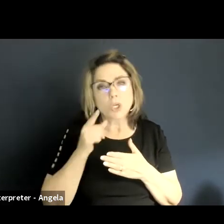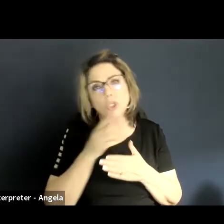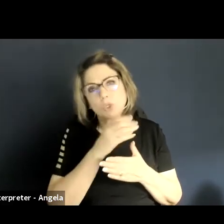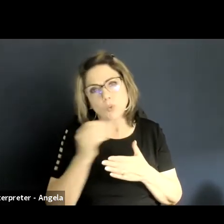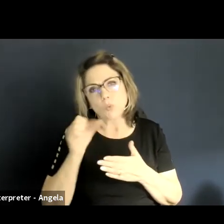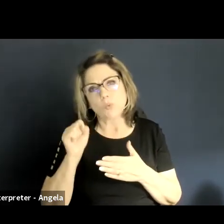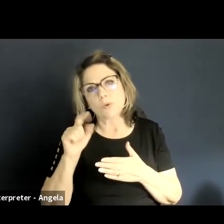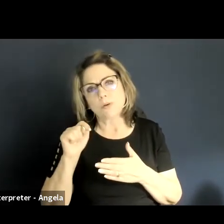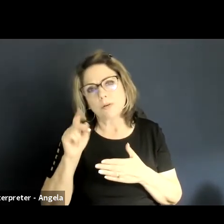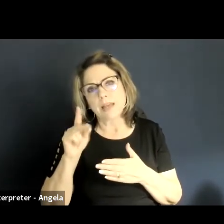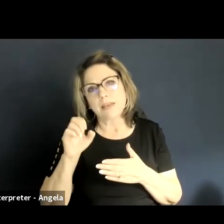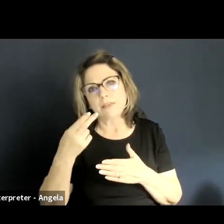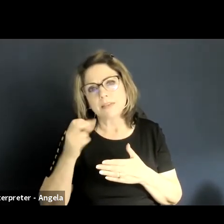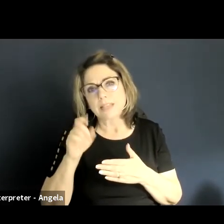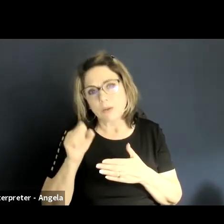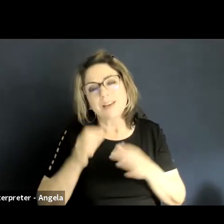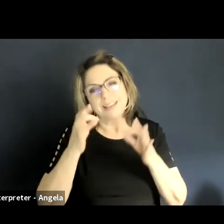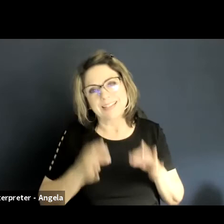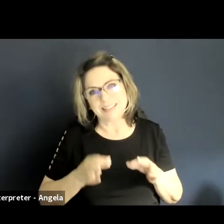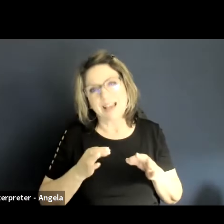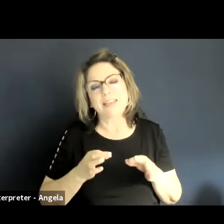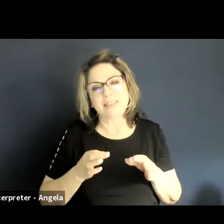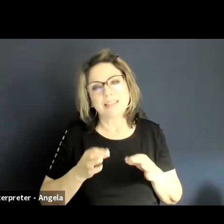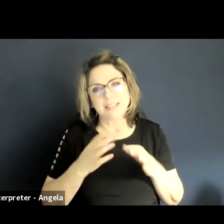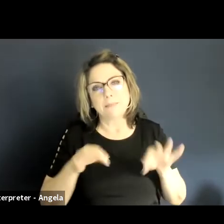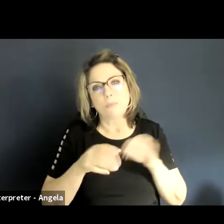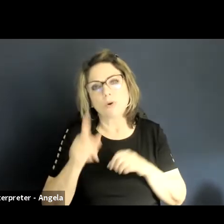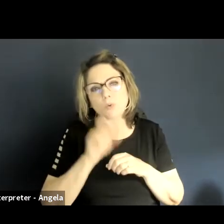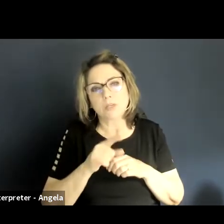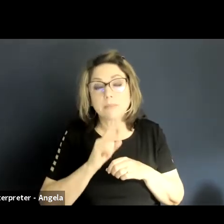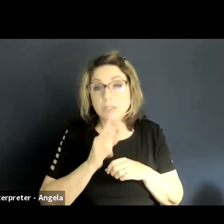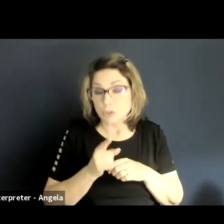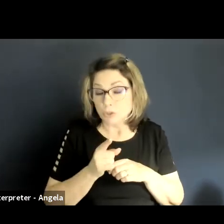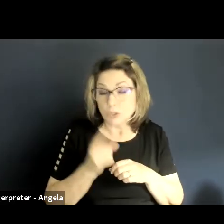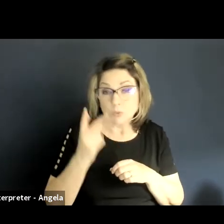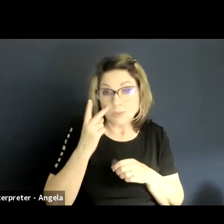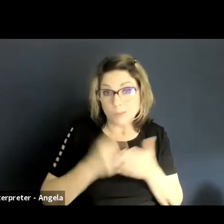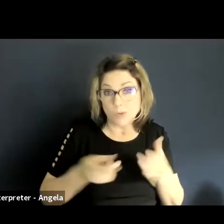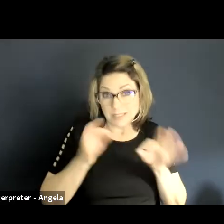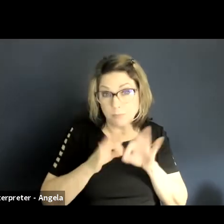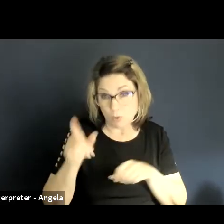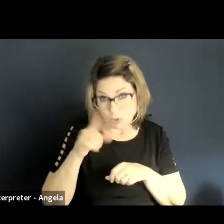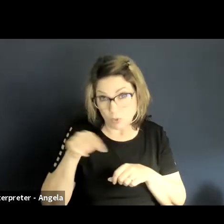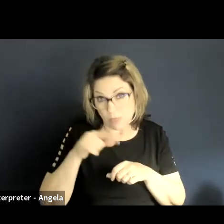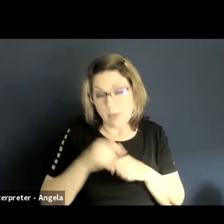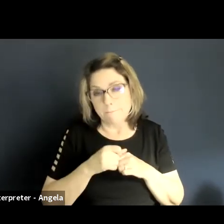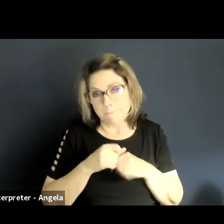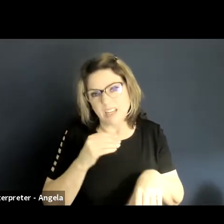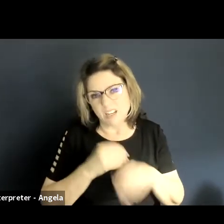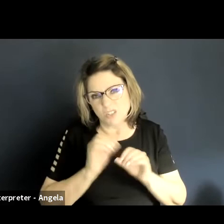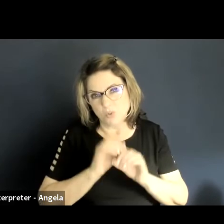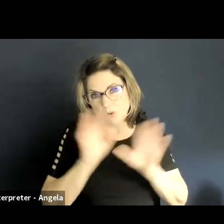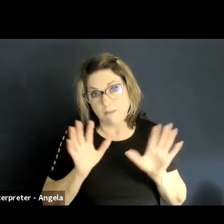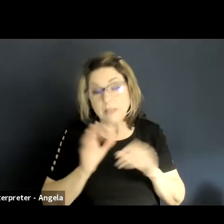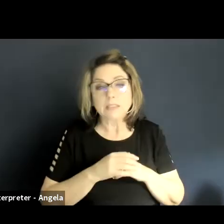key questions. Make sure you ask what's important to your stakeholders in addition to the obvious ones. For example, if the